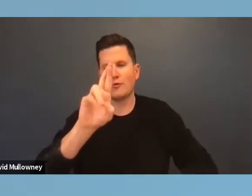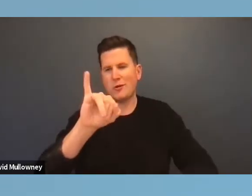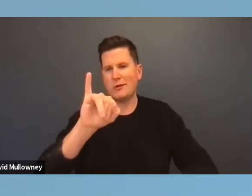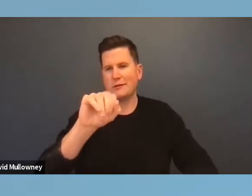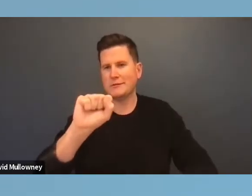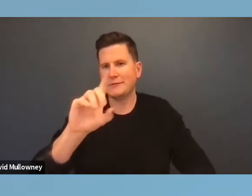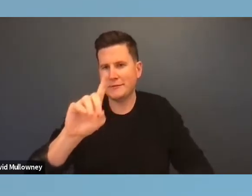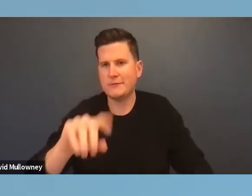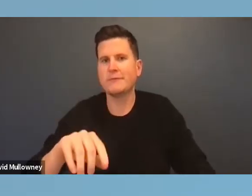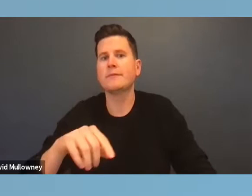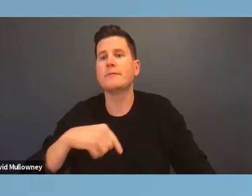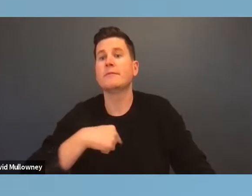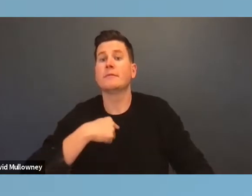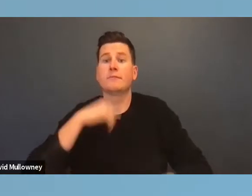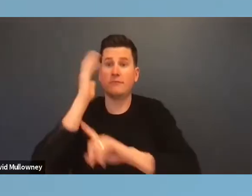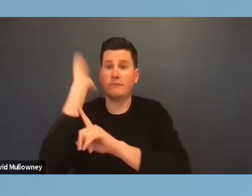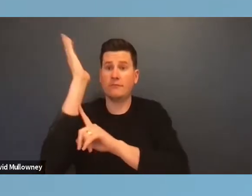Deaf.